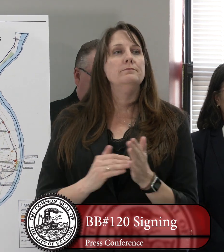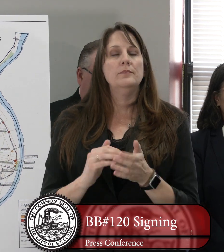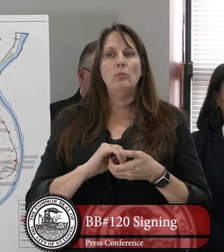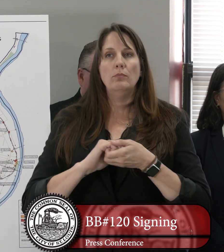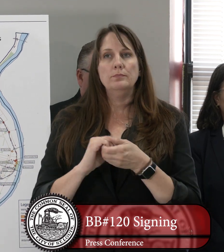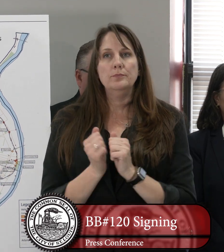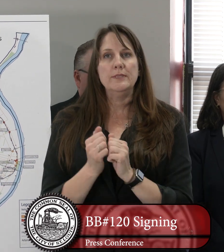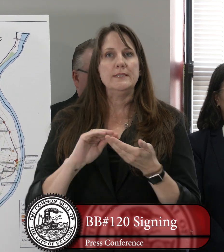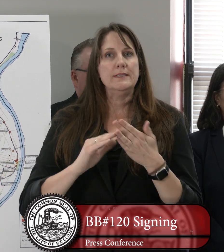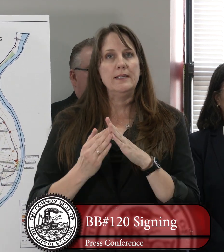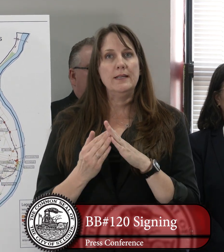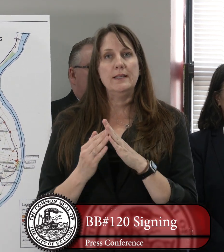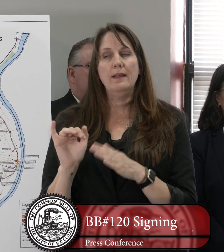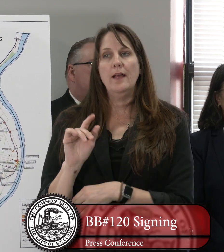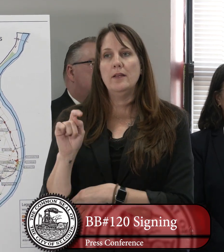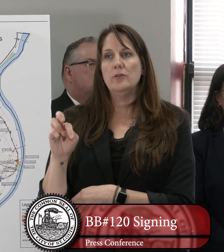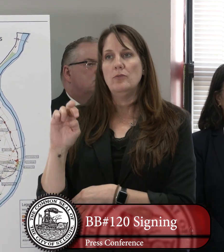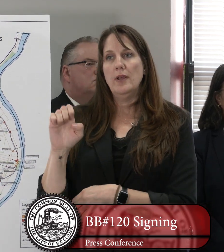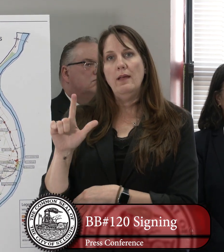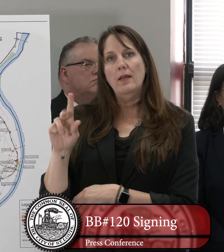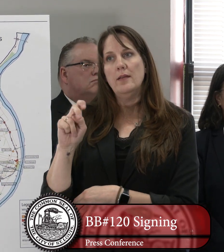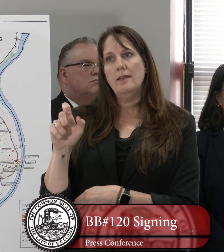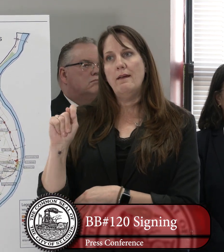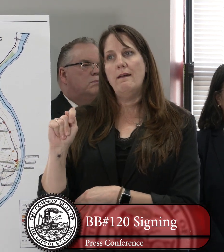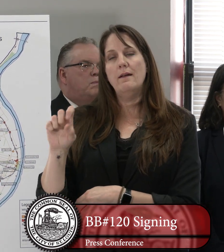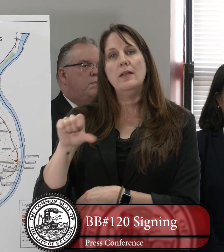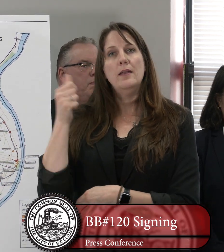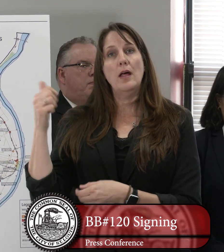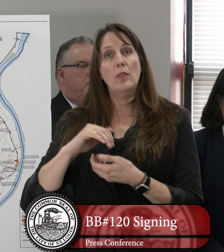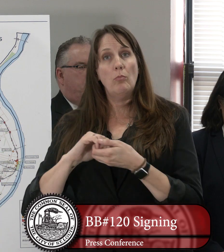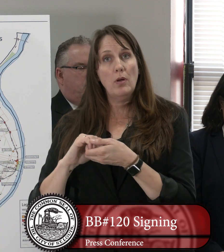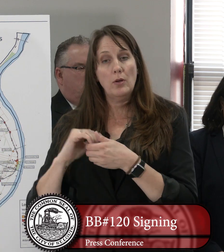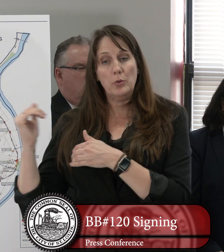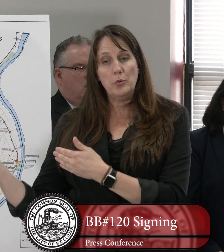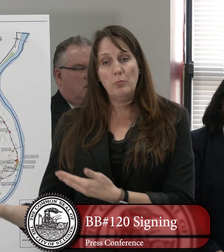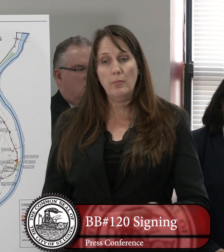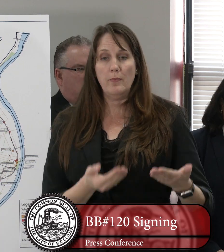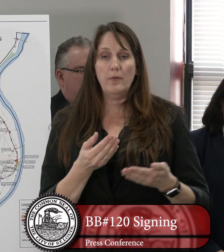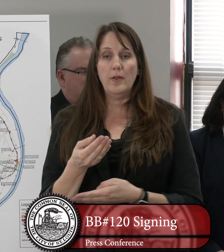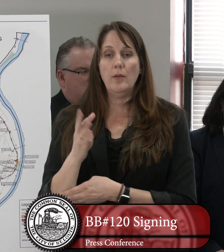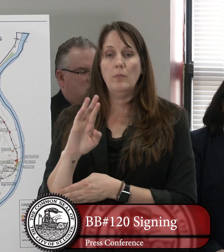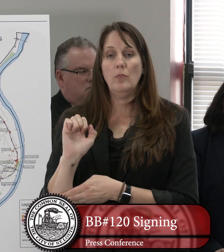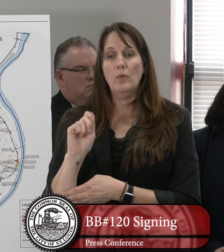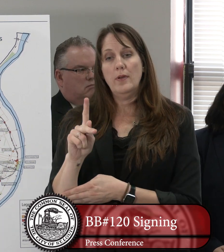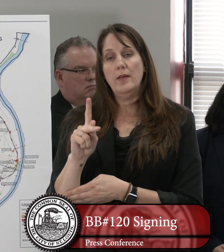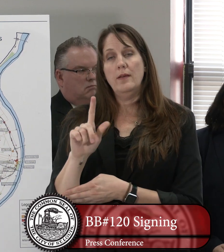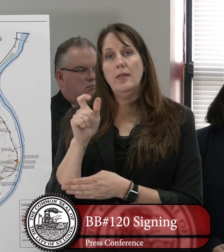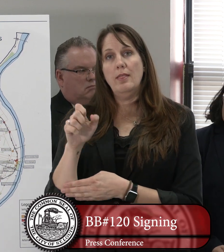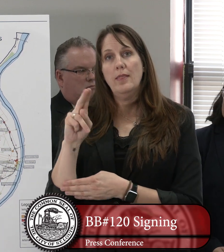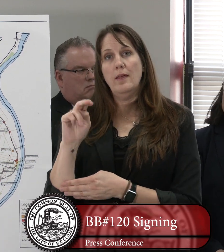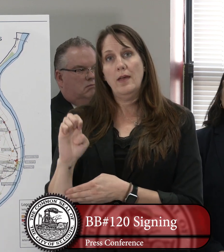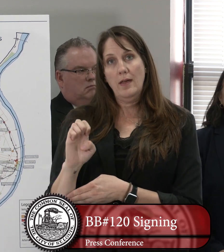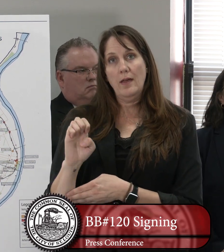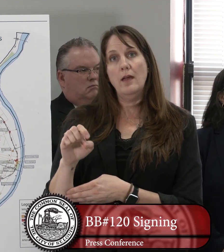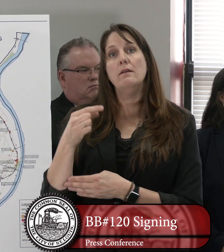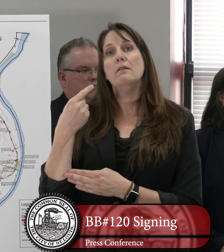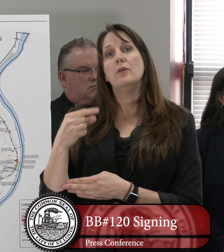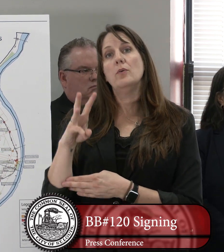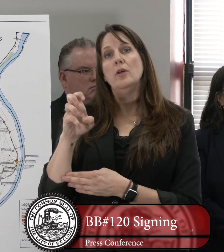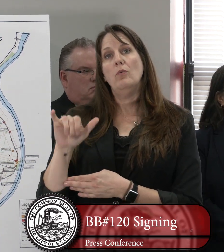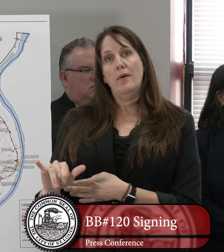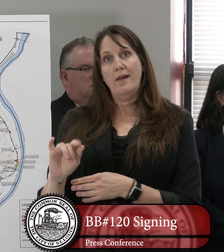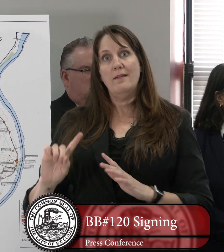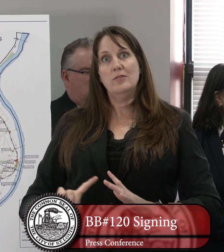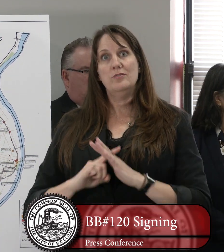and with TrailNet and other partners here to bring the Brickline Greenway to life, and we will be starting here in North St. Louis. Thank